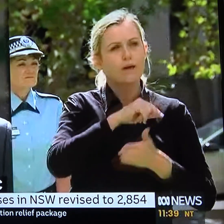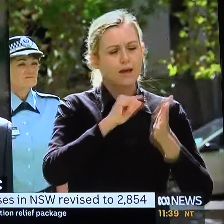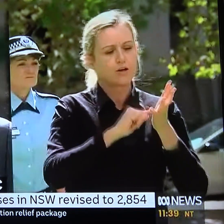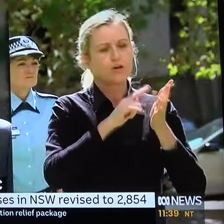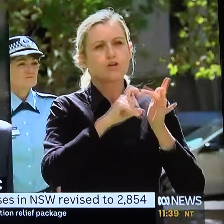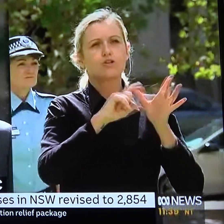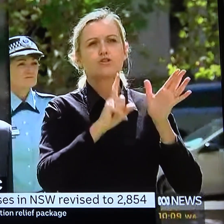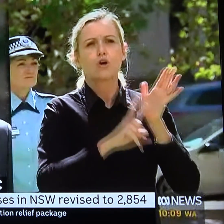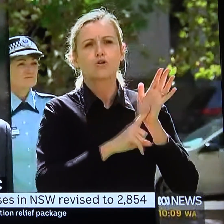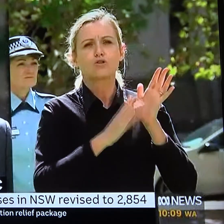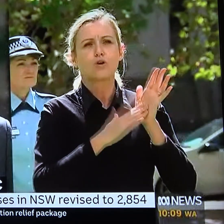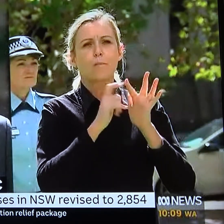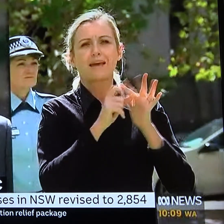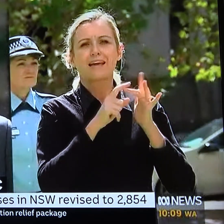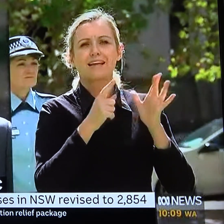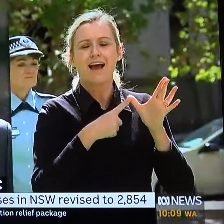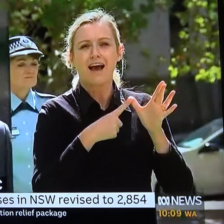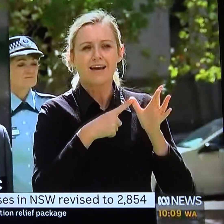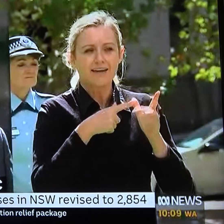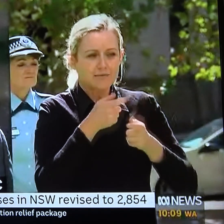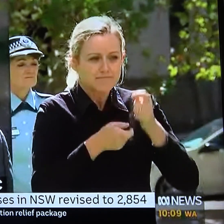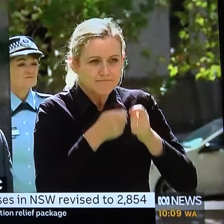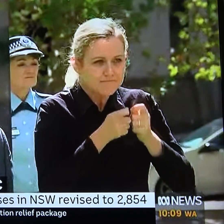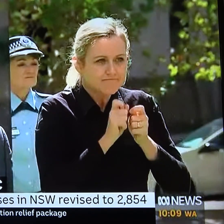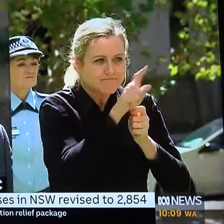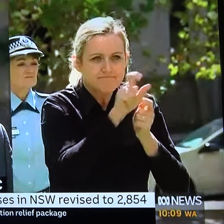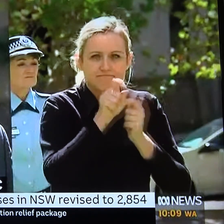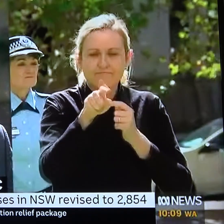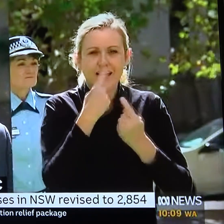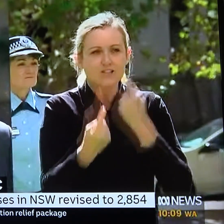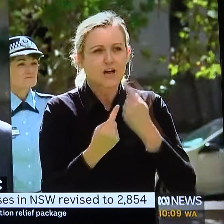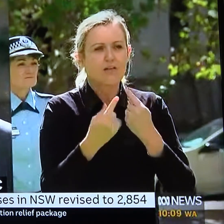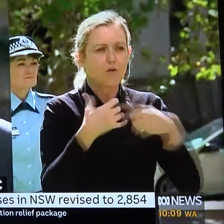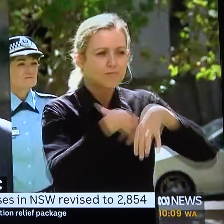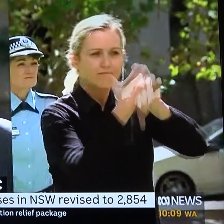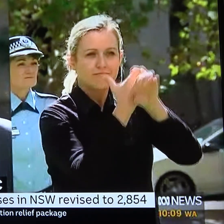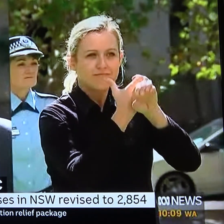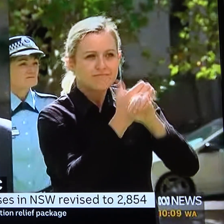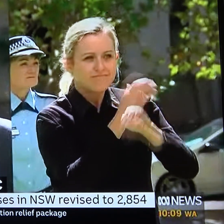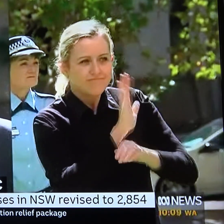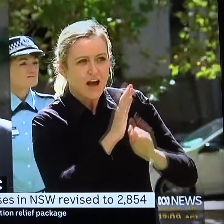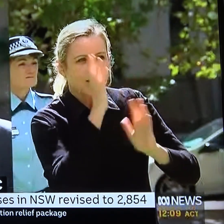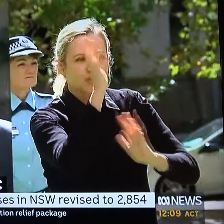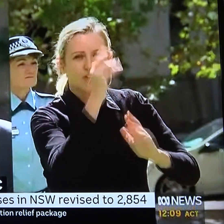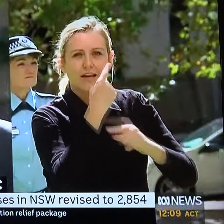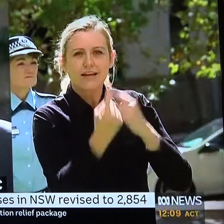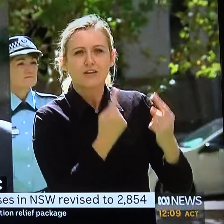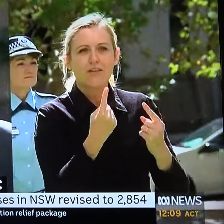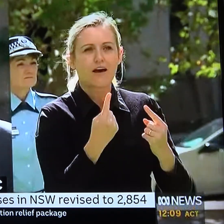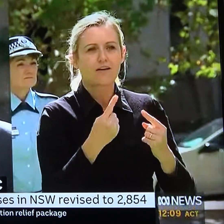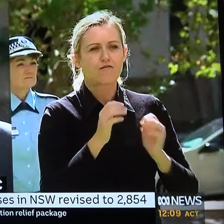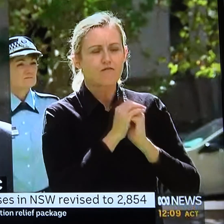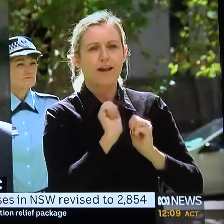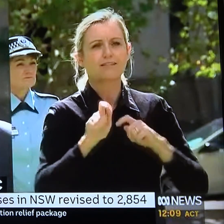friends, but also in with neighbours without actually going into their house. I'm very pleased today to be able to